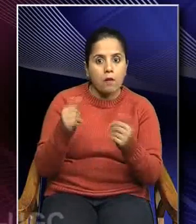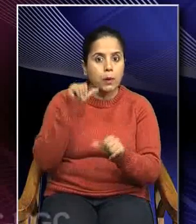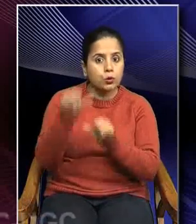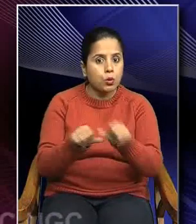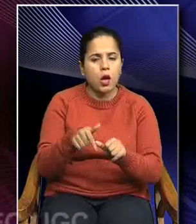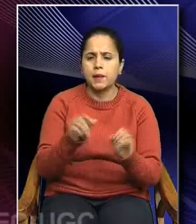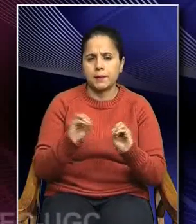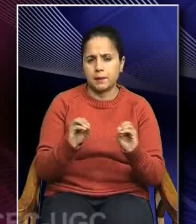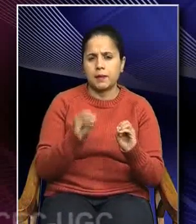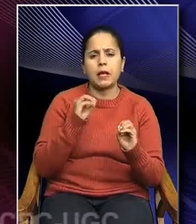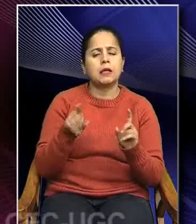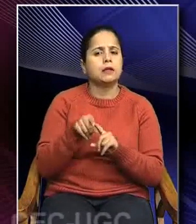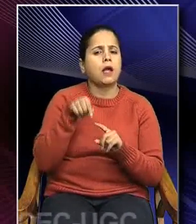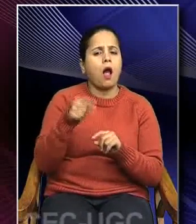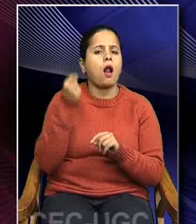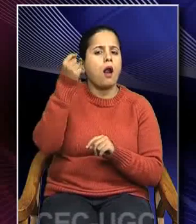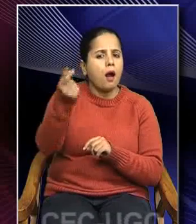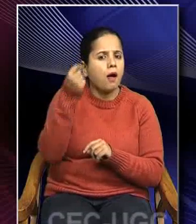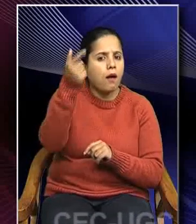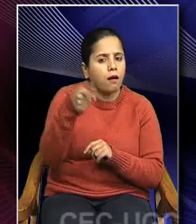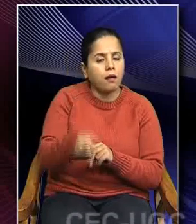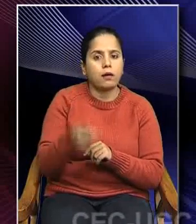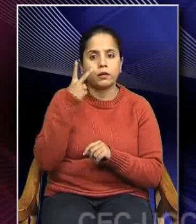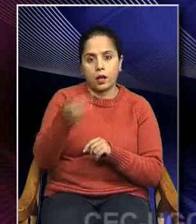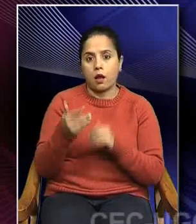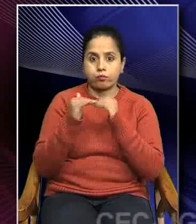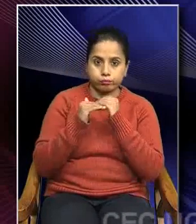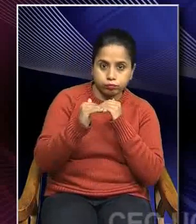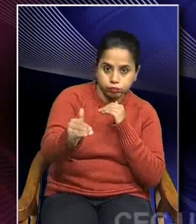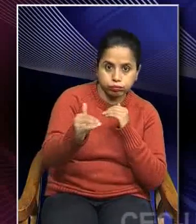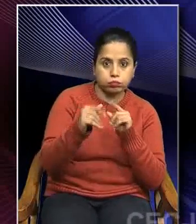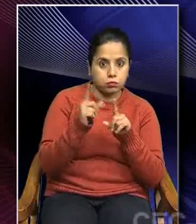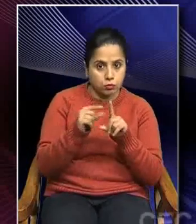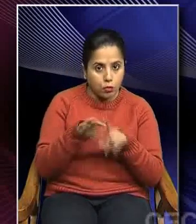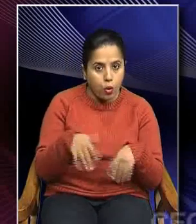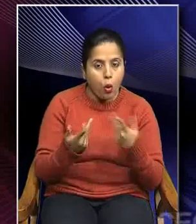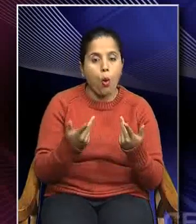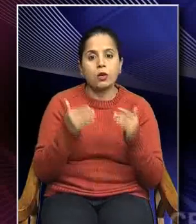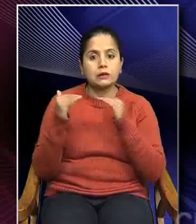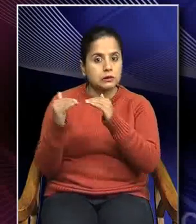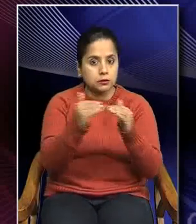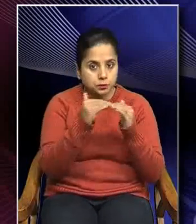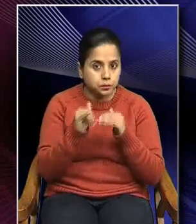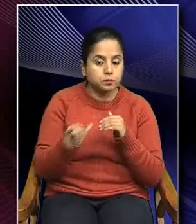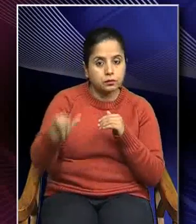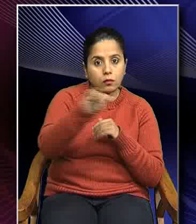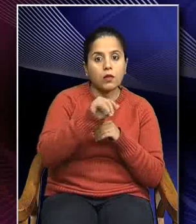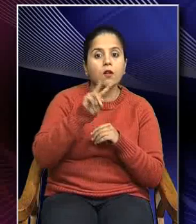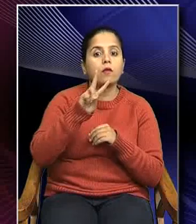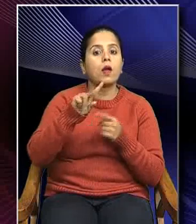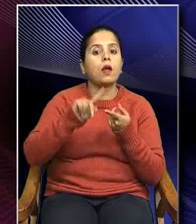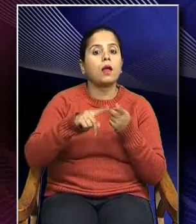through which this uniformity or this homogeneity of Vedic cosmogony